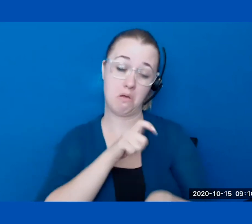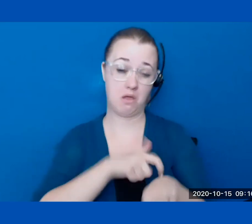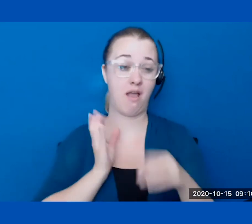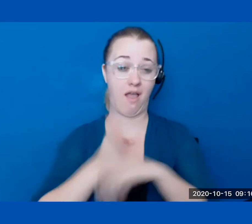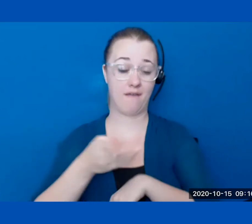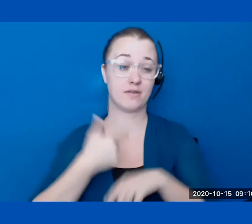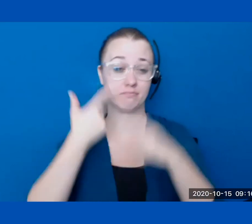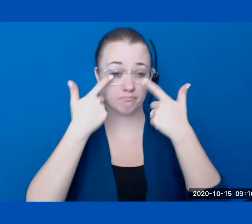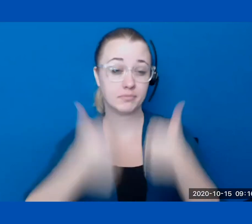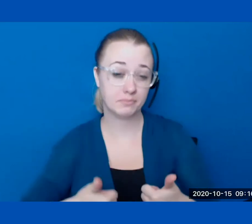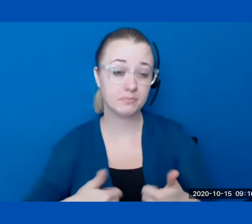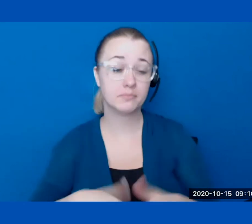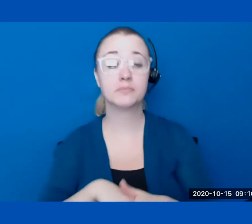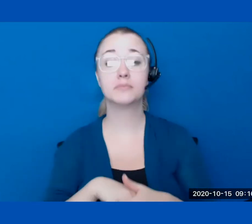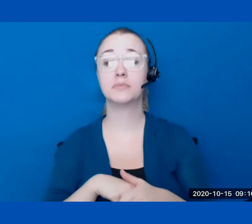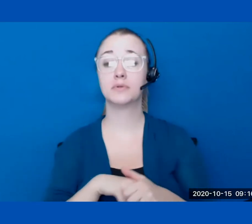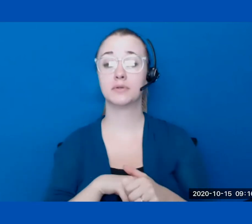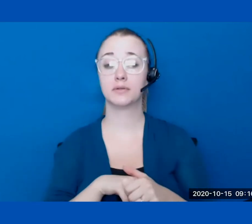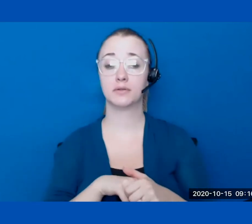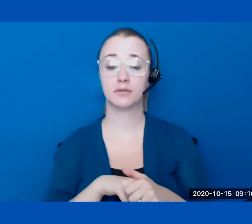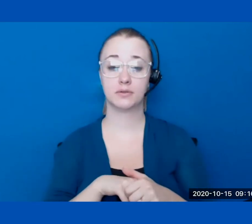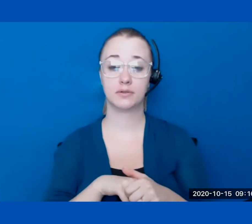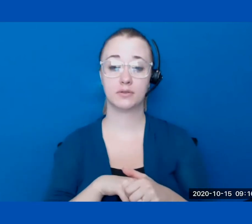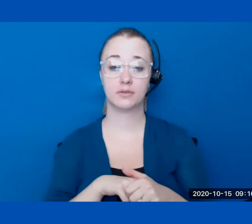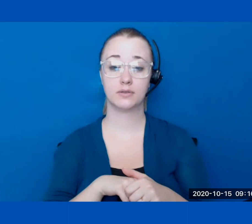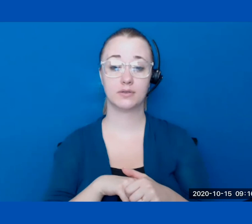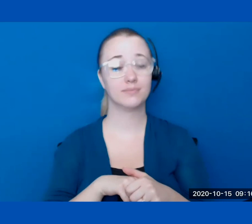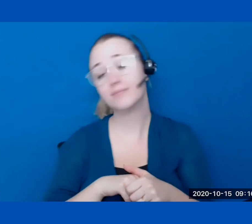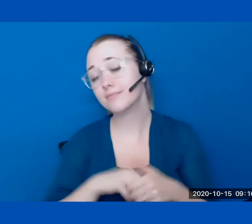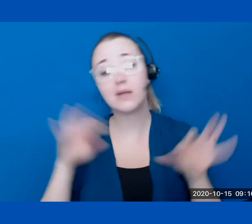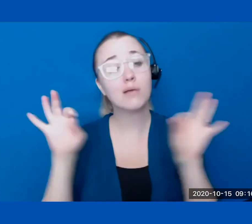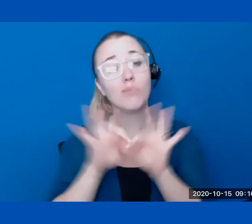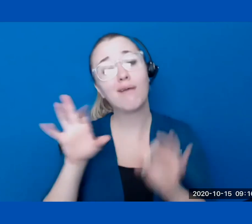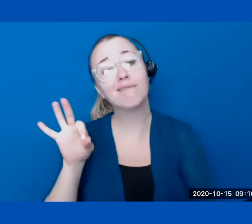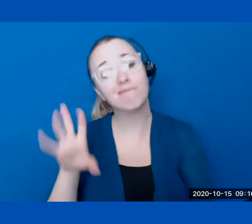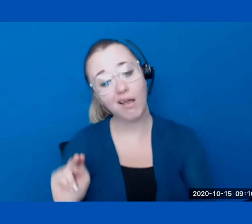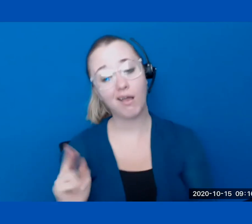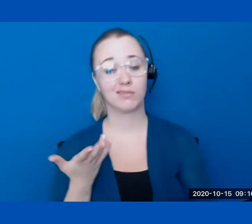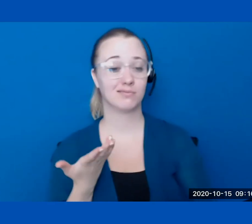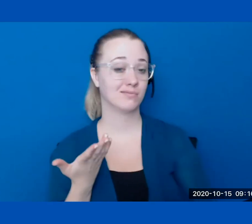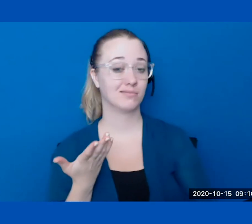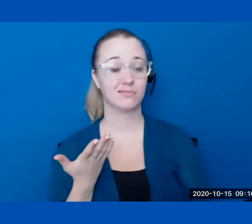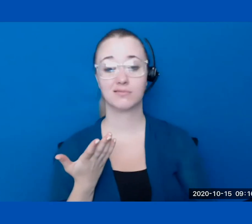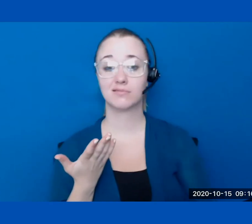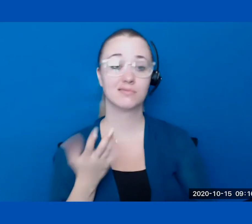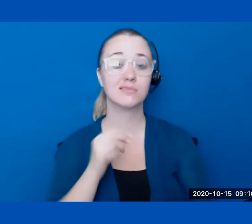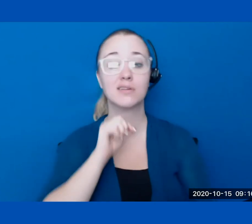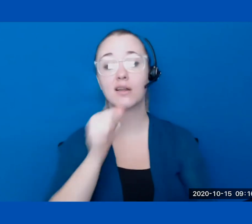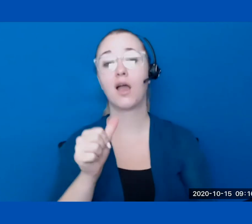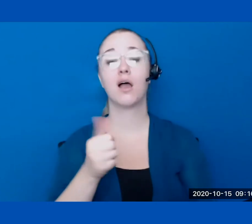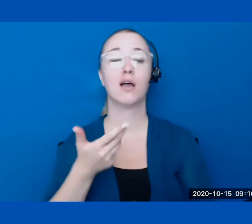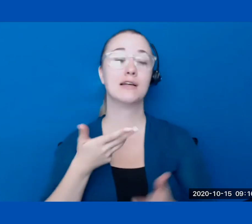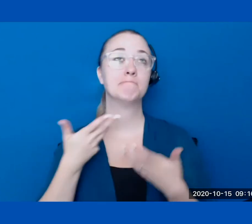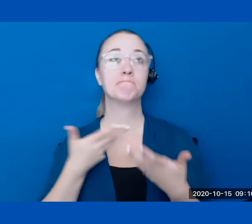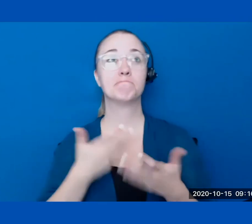vision, but it's just about like having fun with it and just making sure that you don't take everything